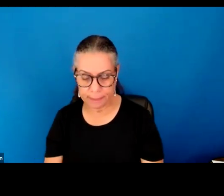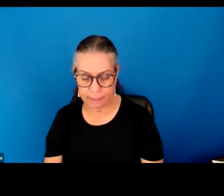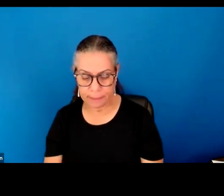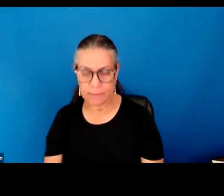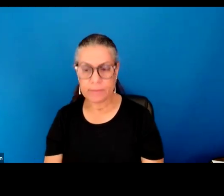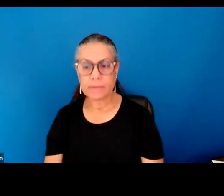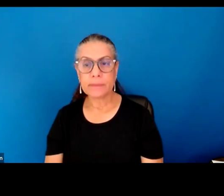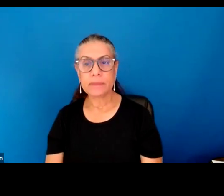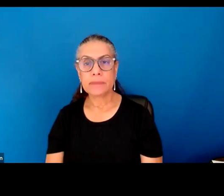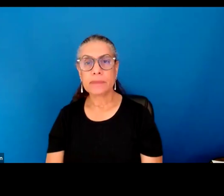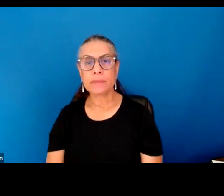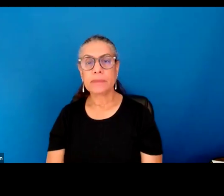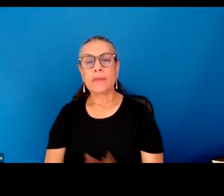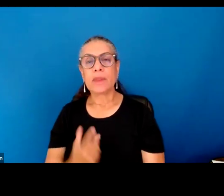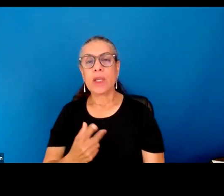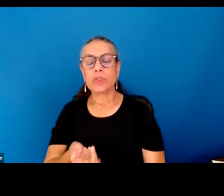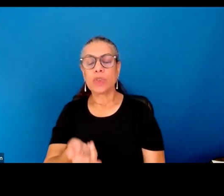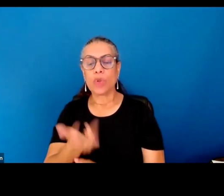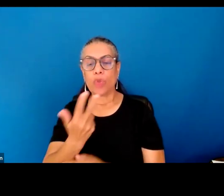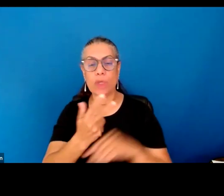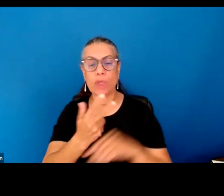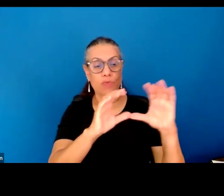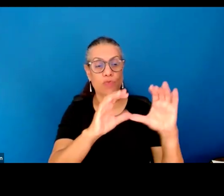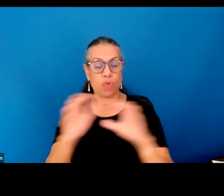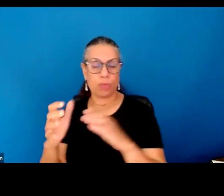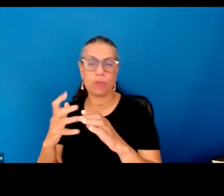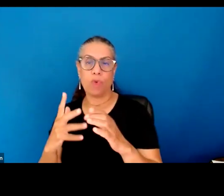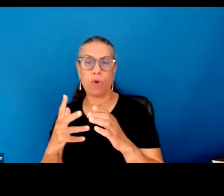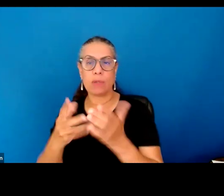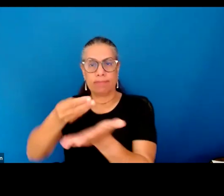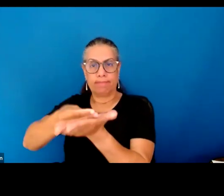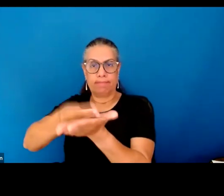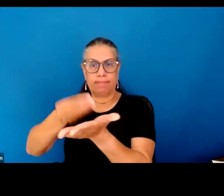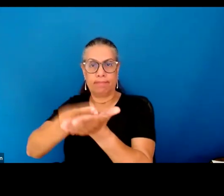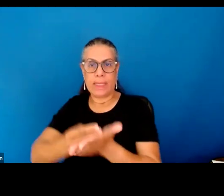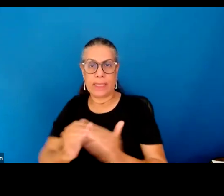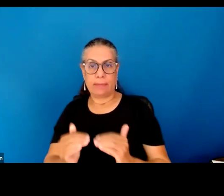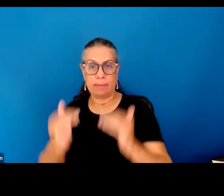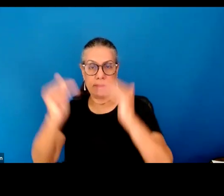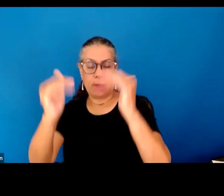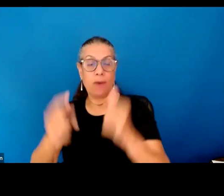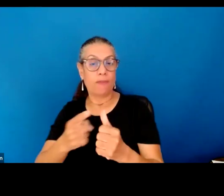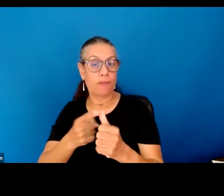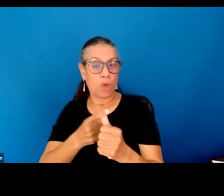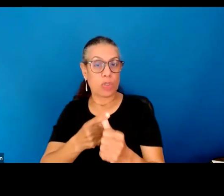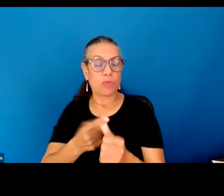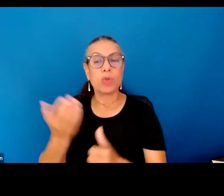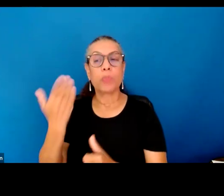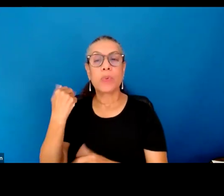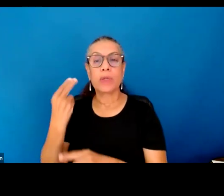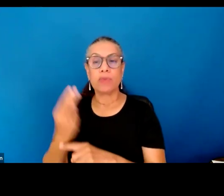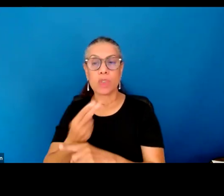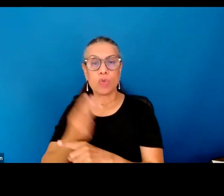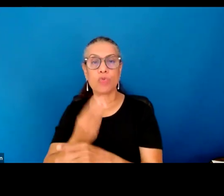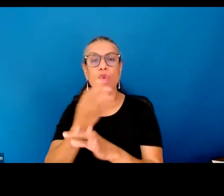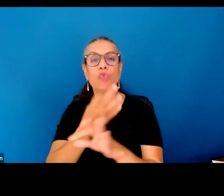There are sort of 3 sources of information about socioeconomic status. The first was through the previously used free and reduced